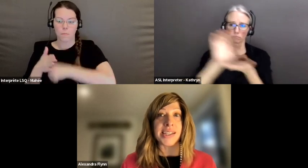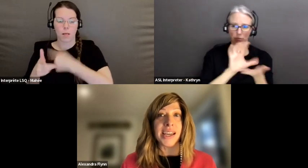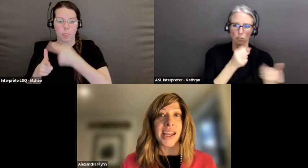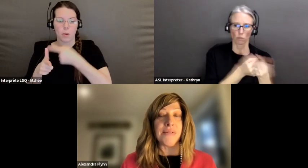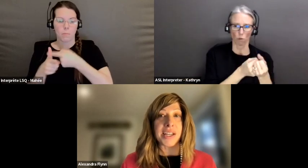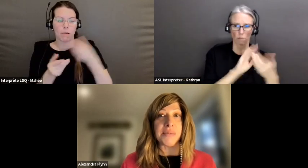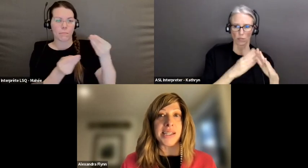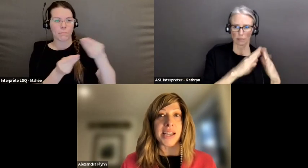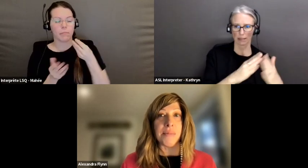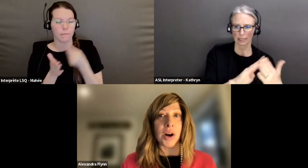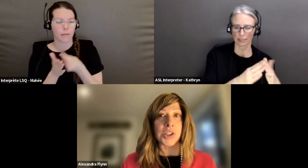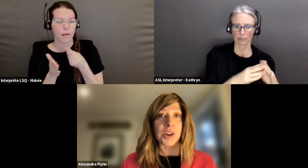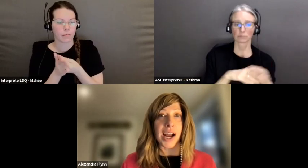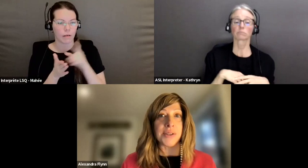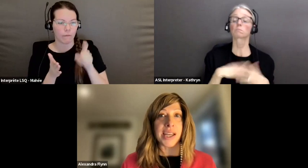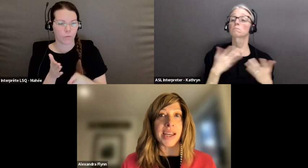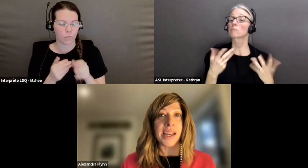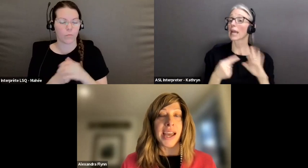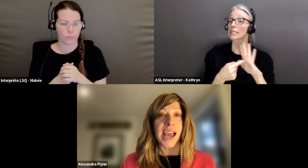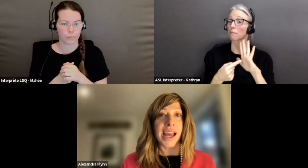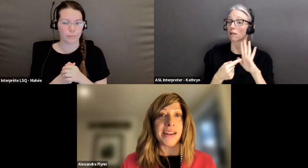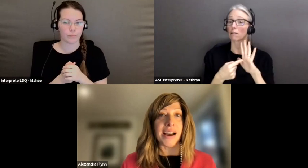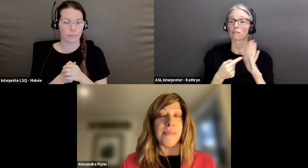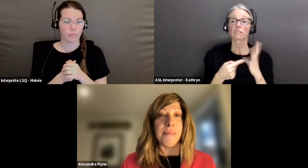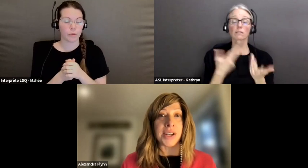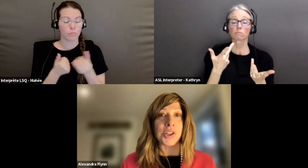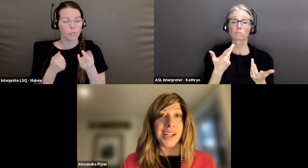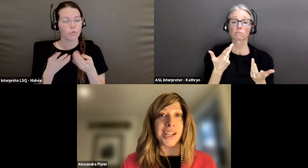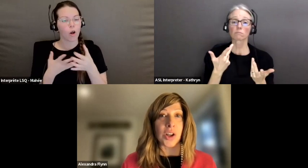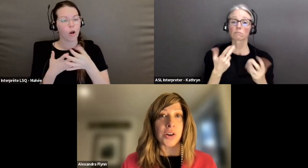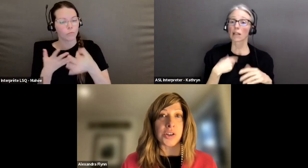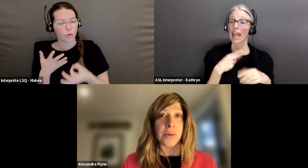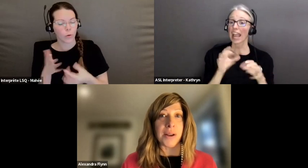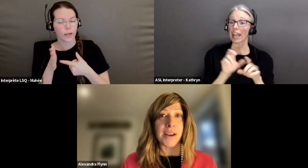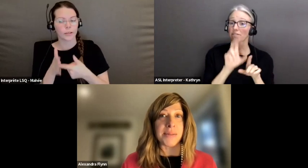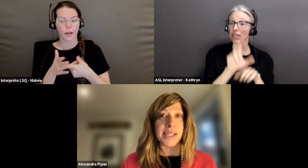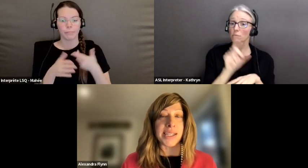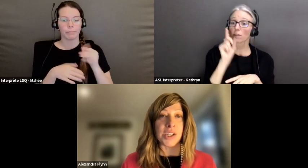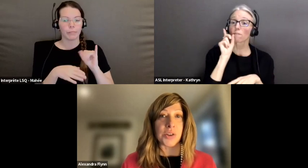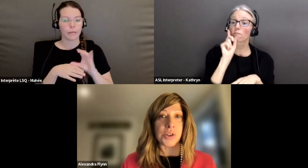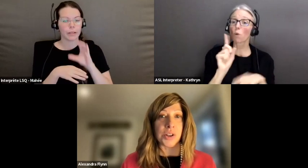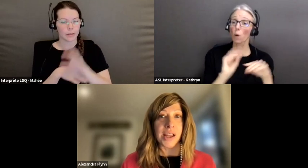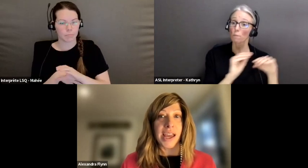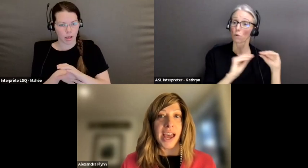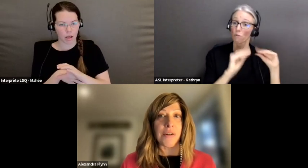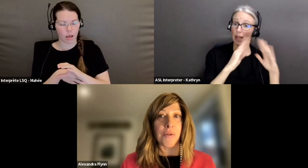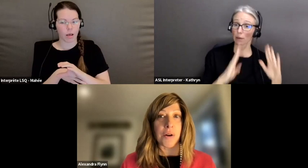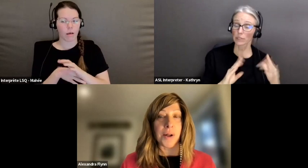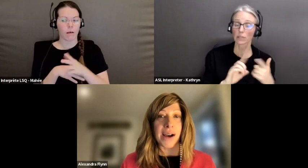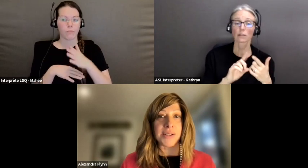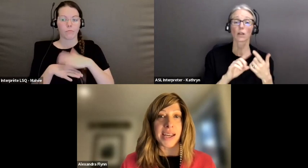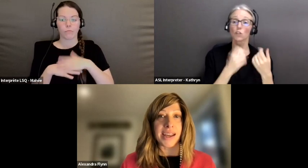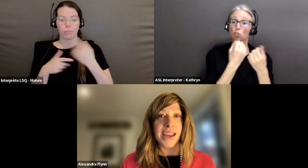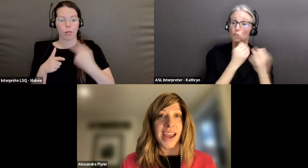as investments in modular housing and much needed longer-term investments in social and